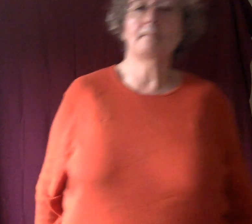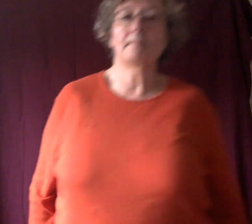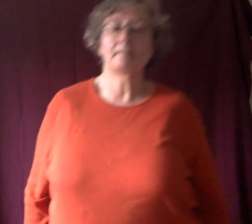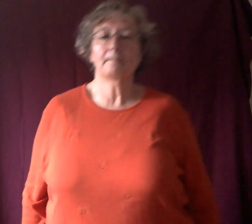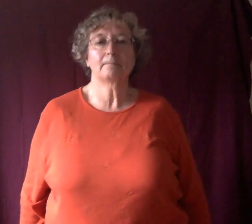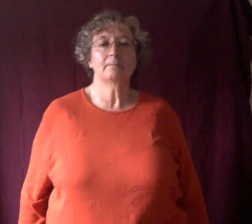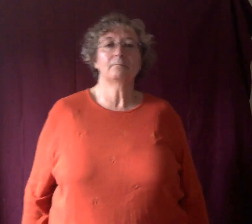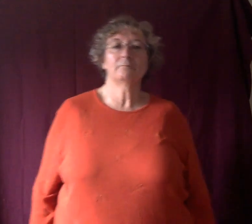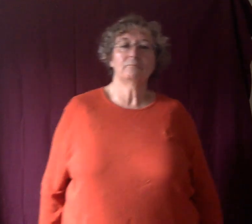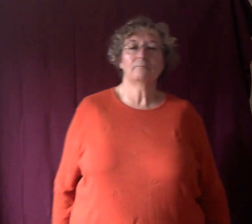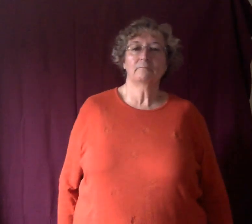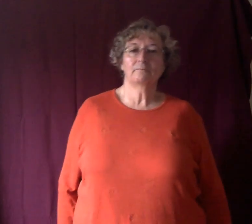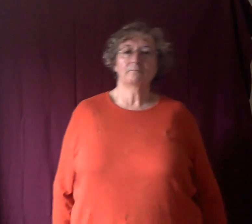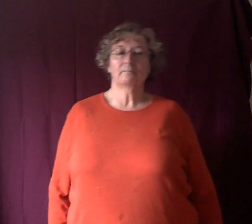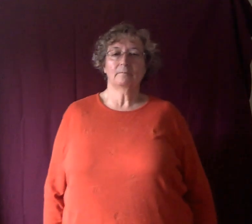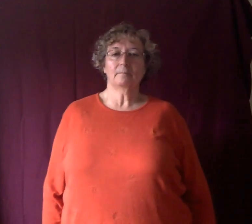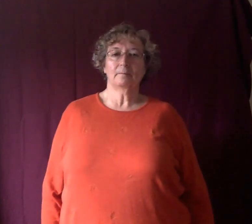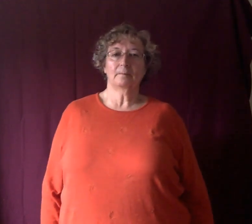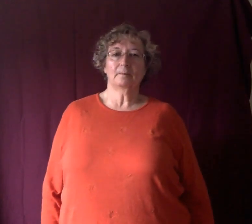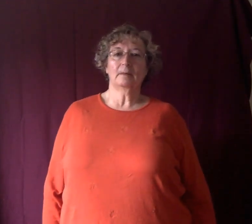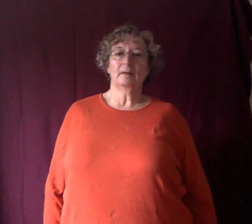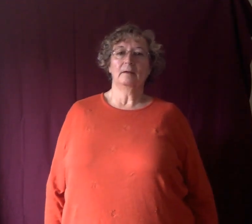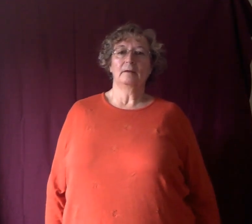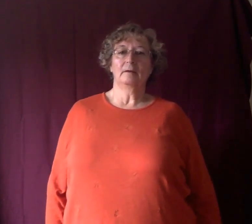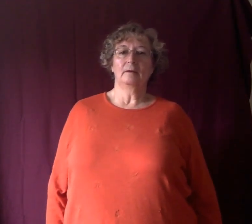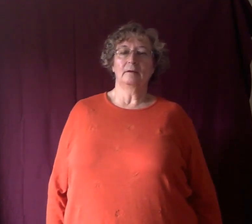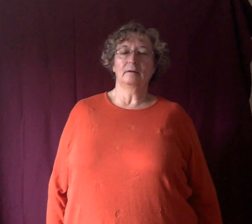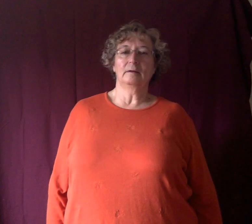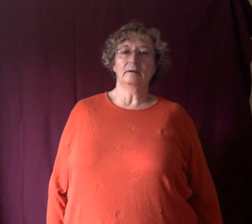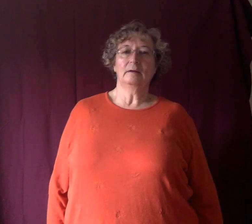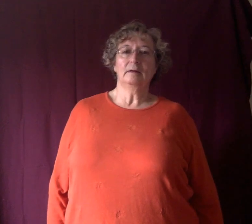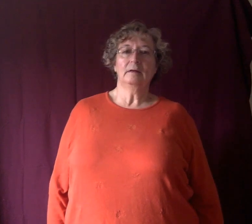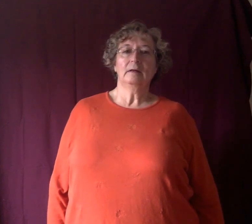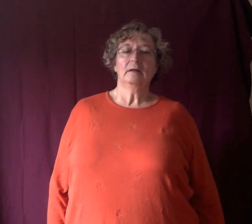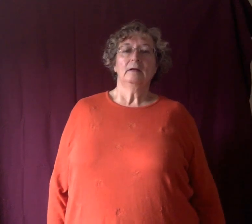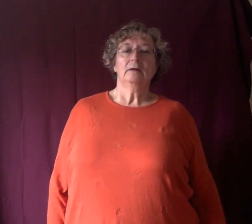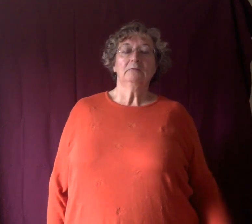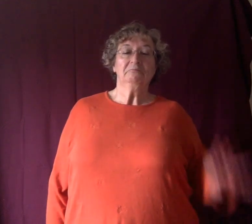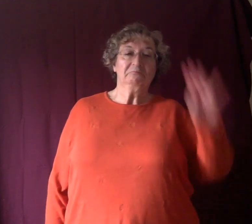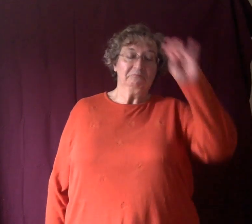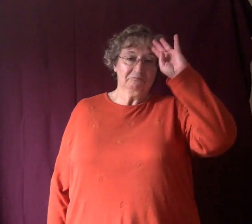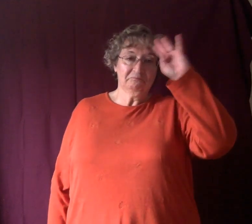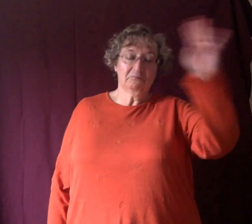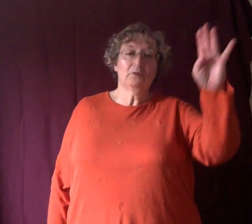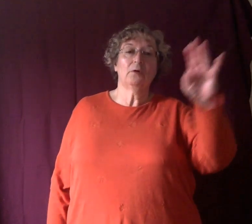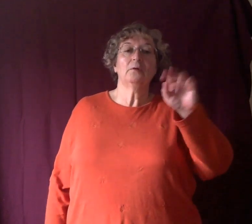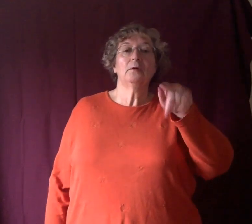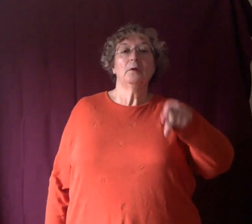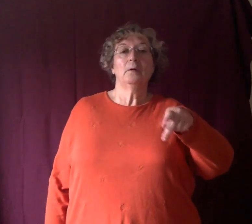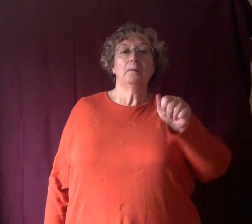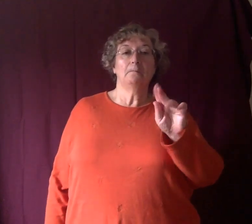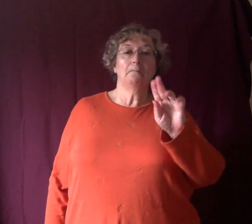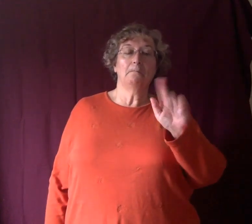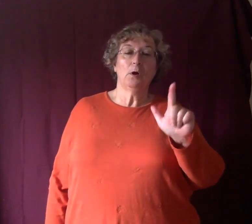Hello, my name is Paul Butenhoff. I'm an assistant professor here at the College of St. Catherine's in Minneapolis. Today I'd like to talk to you a little bit about the digestive